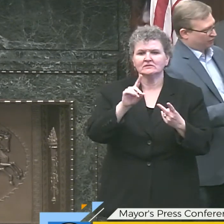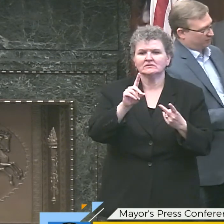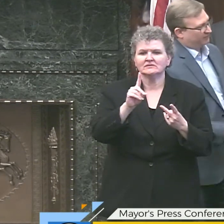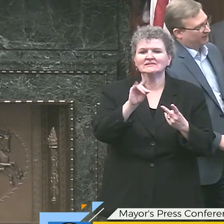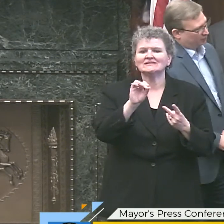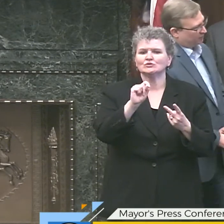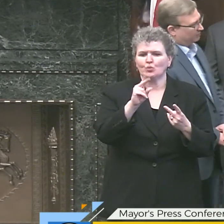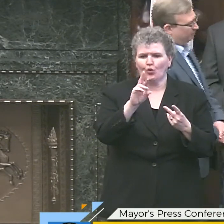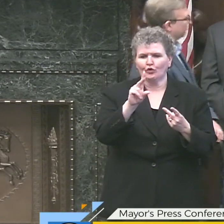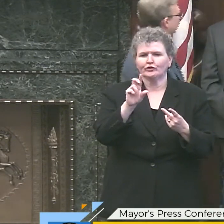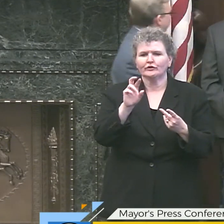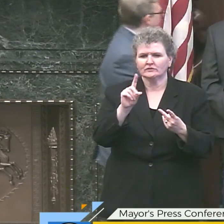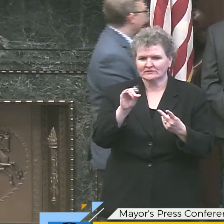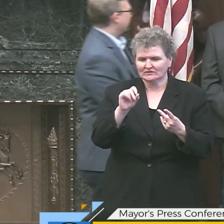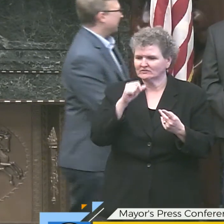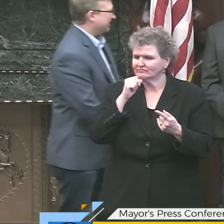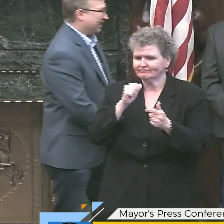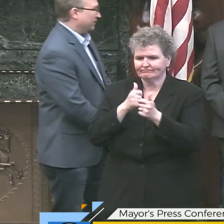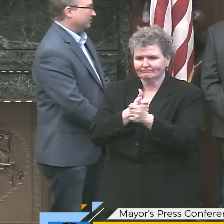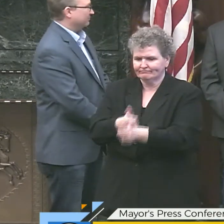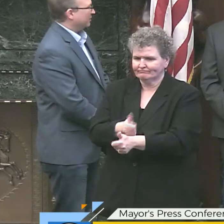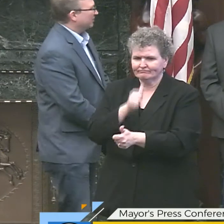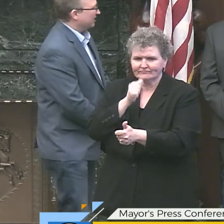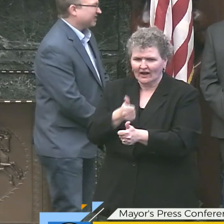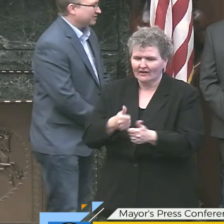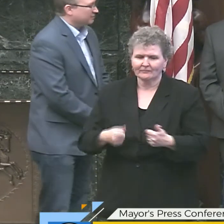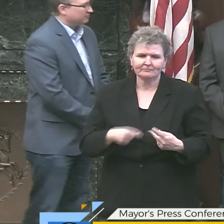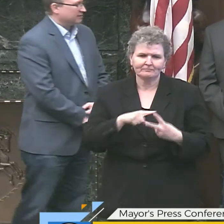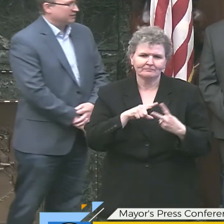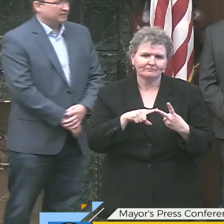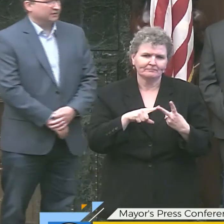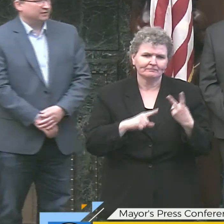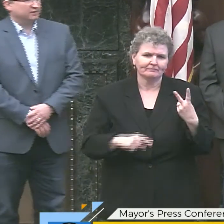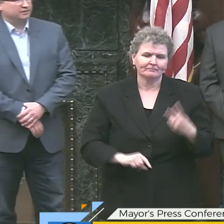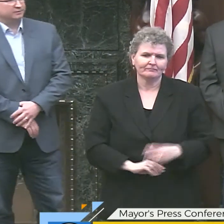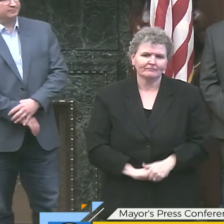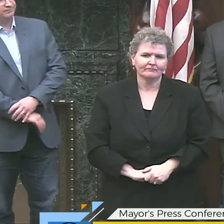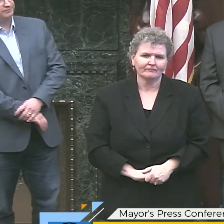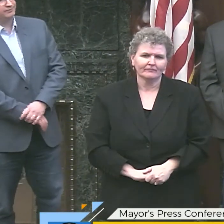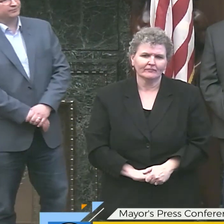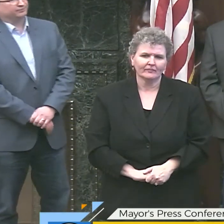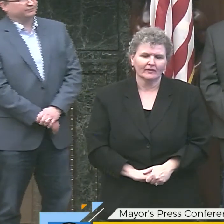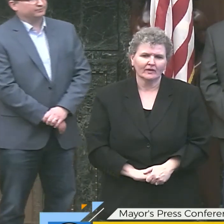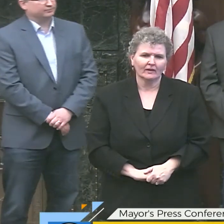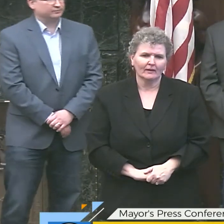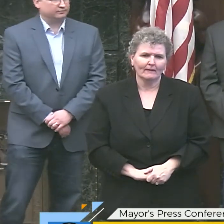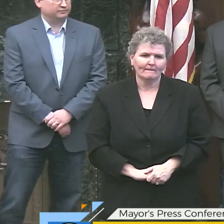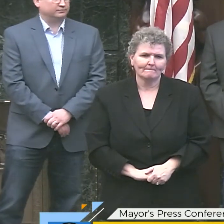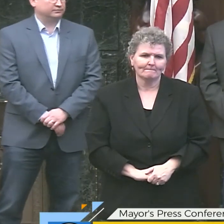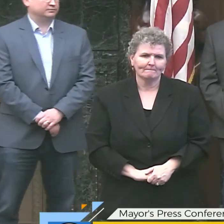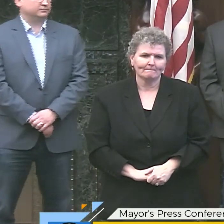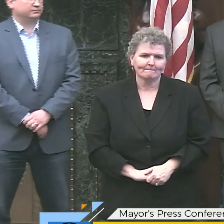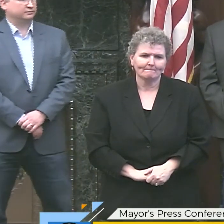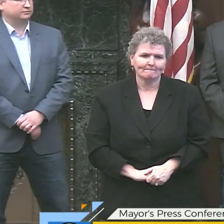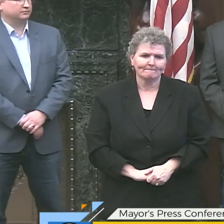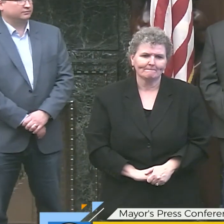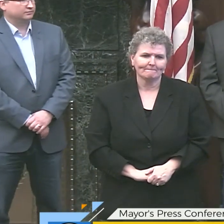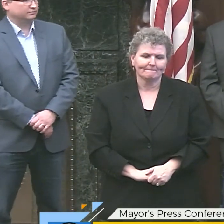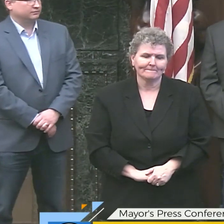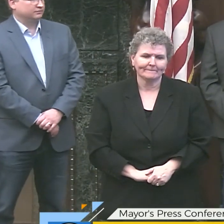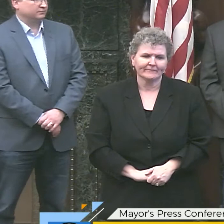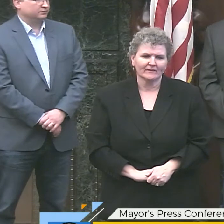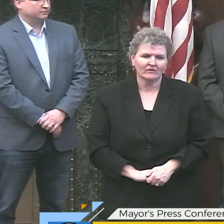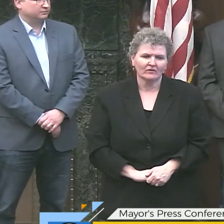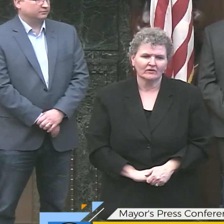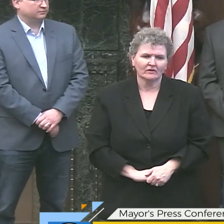how much the fine would be. Pese a que no sabemos el monto de estas citaciones conllevan una multa.